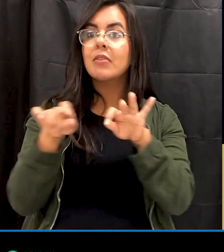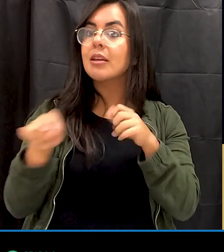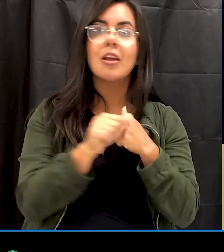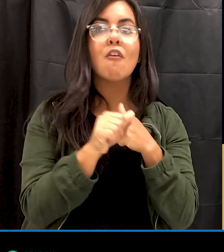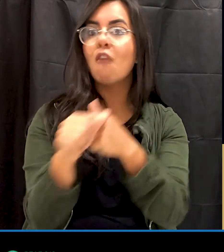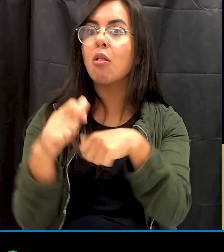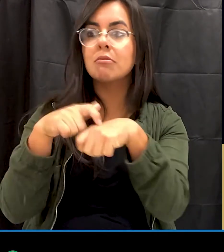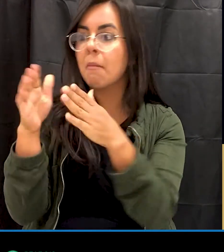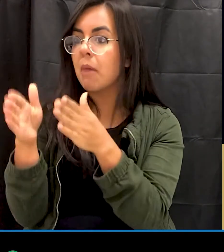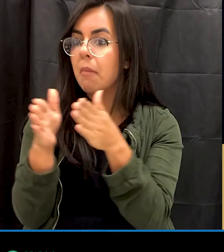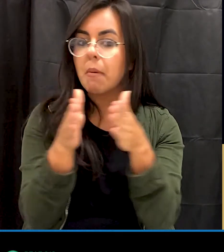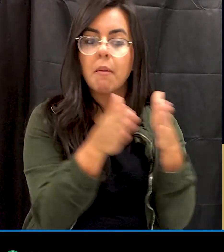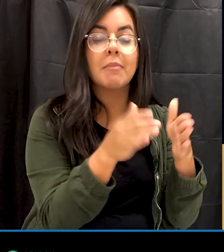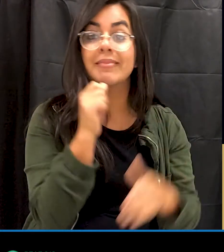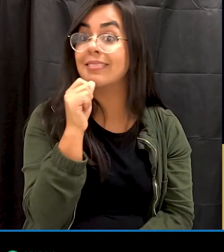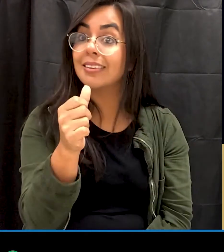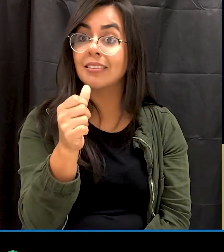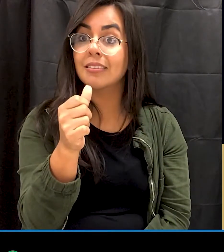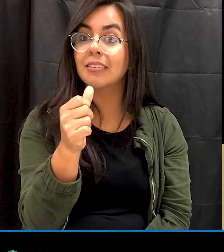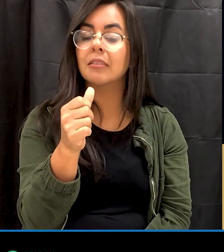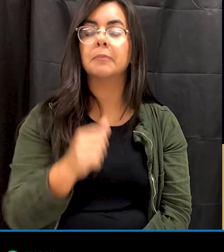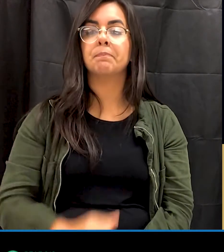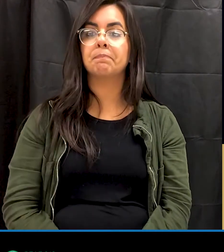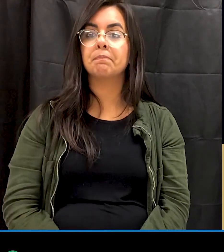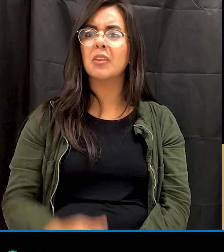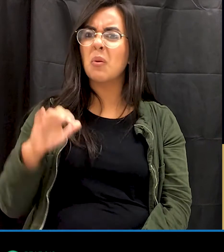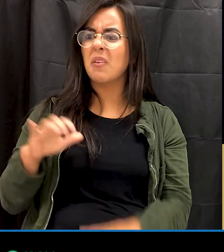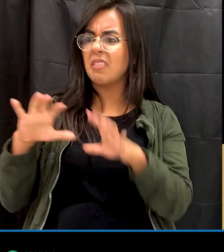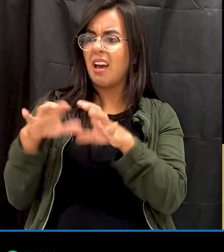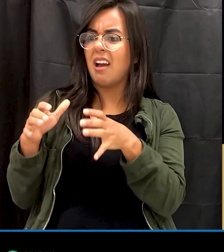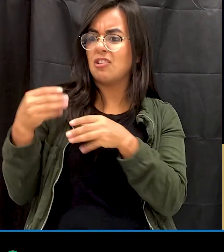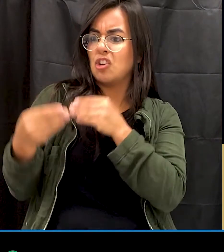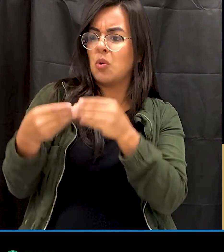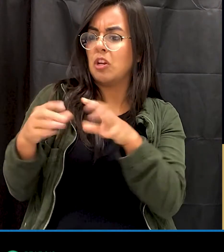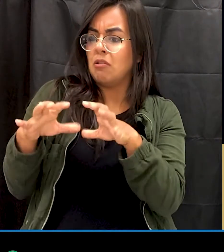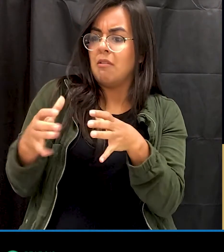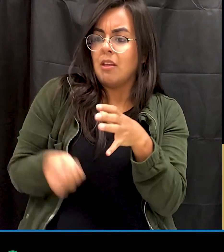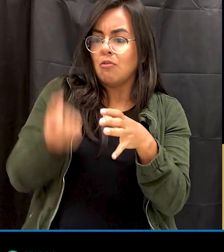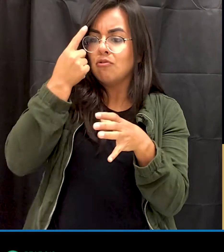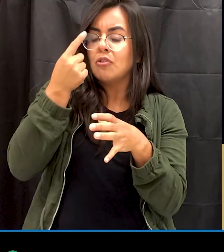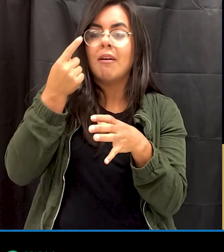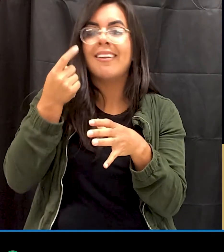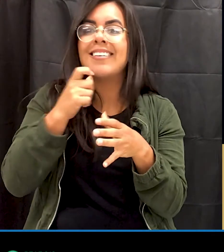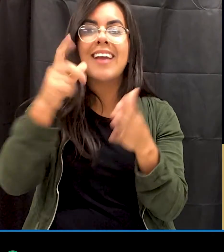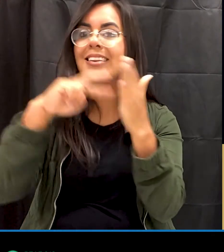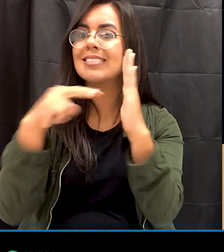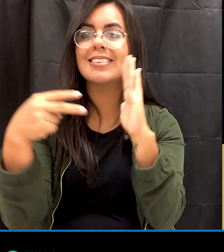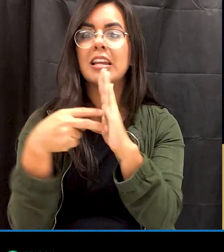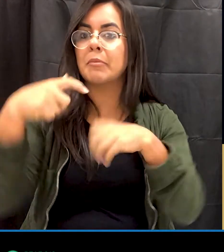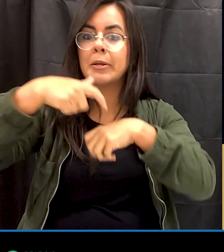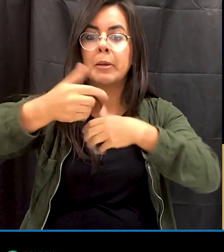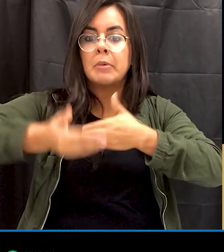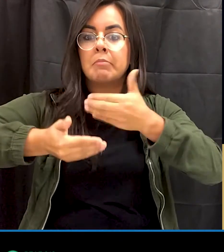earliest generation after the Gospels recognized the Gospels are not intended to be presented in chronological order. So if we